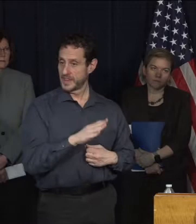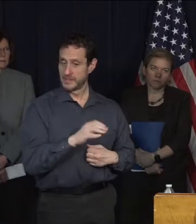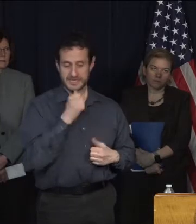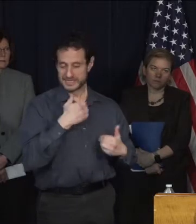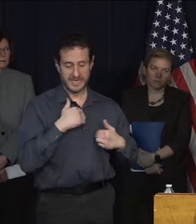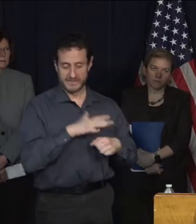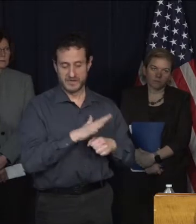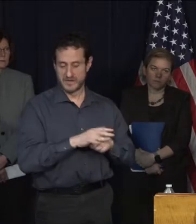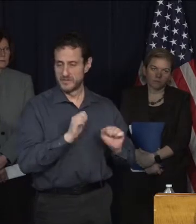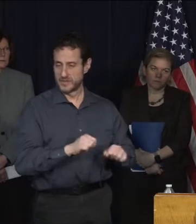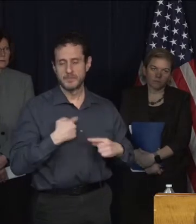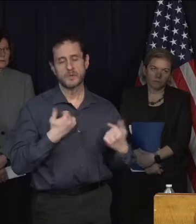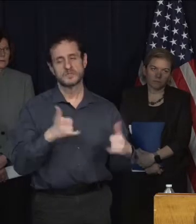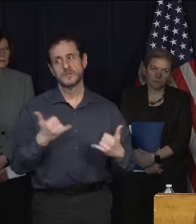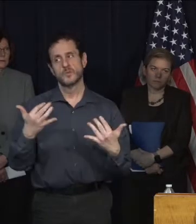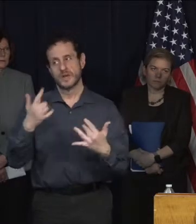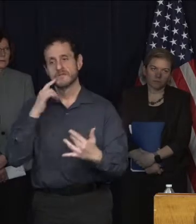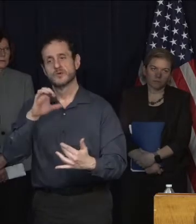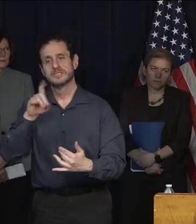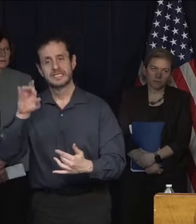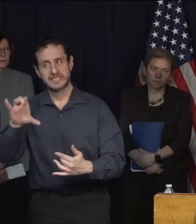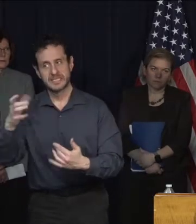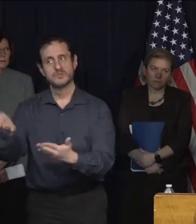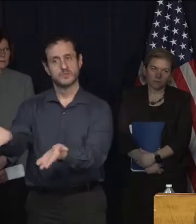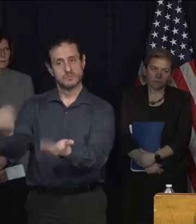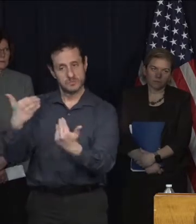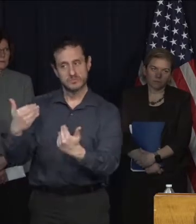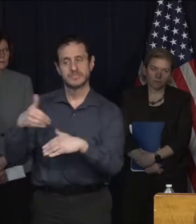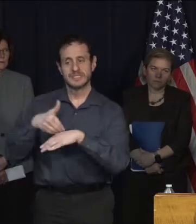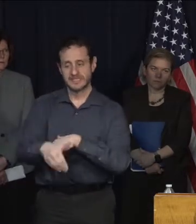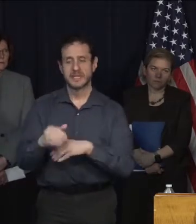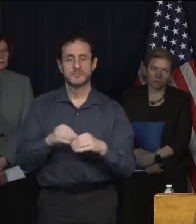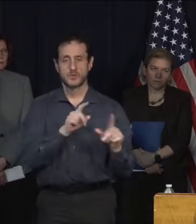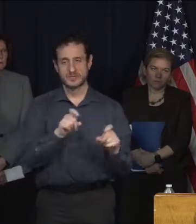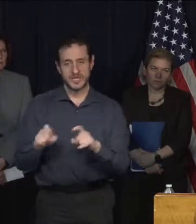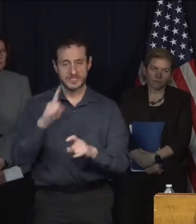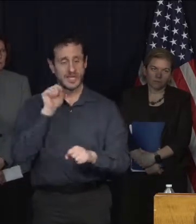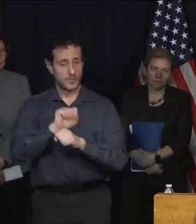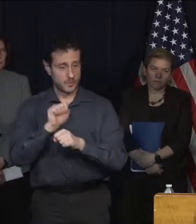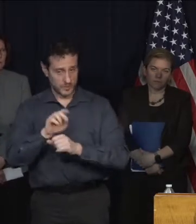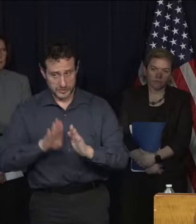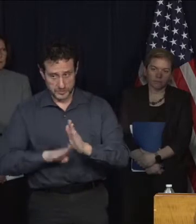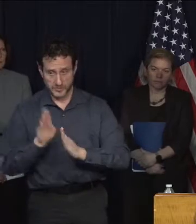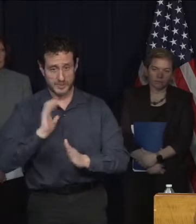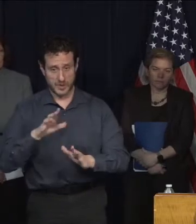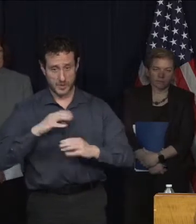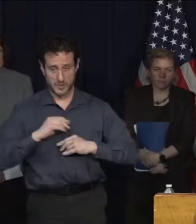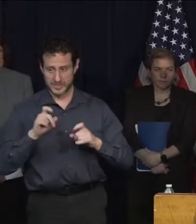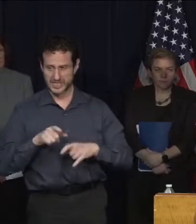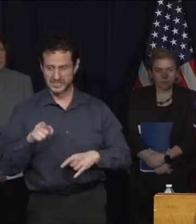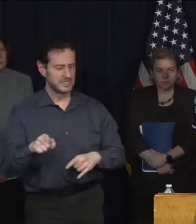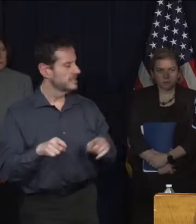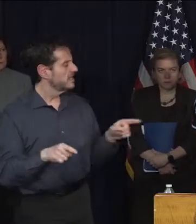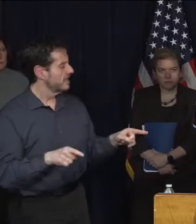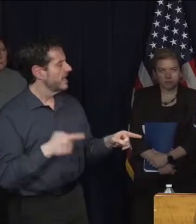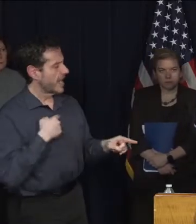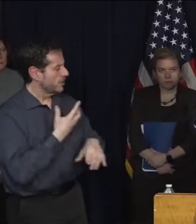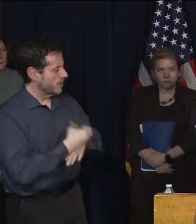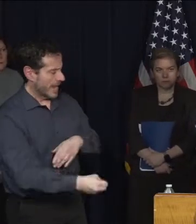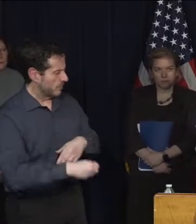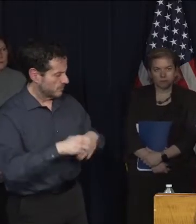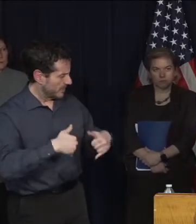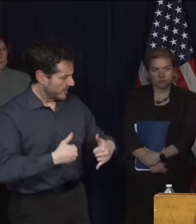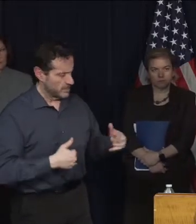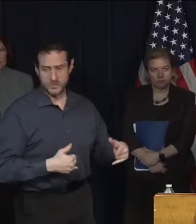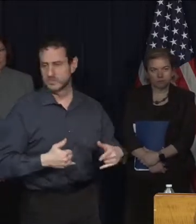waiting for CDC to send additional reagents and while we're also working on the development of our own test. Are you out of reagents right now? We're not out of